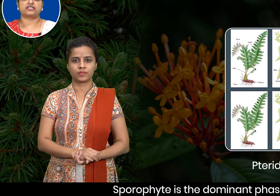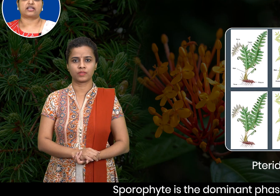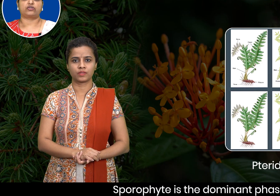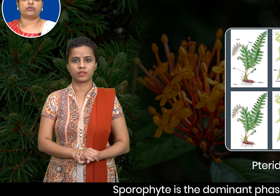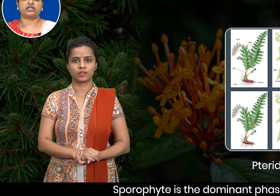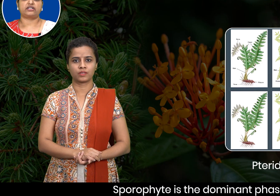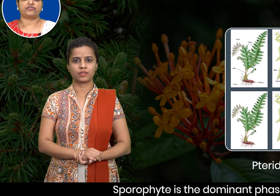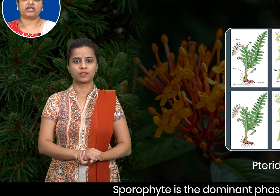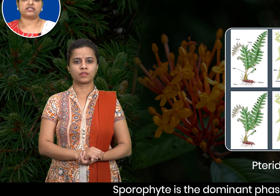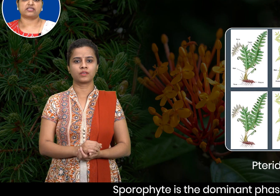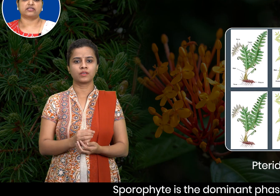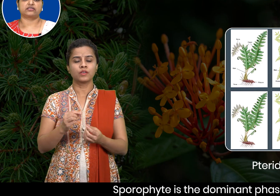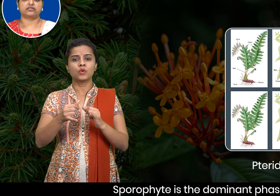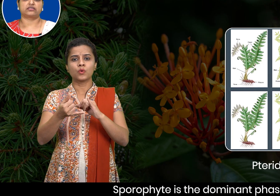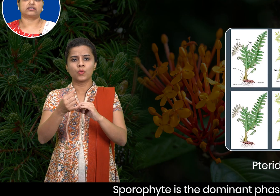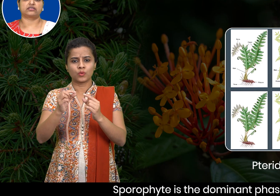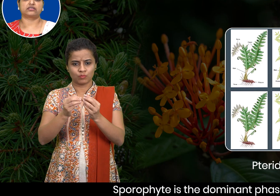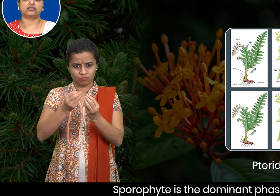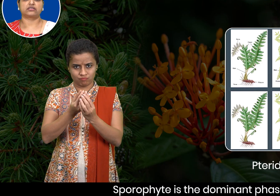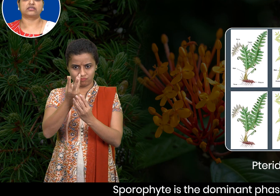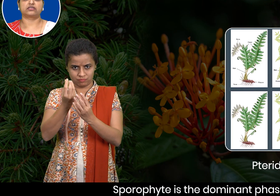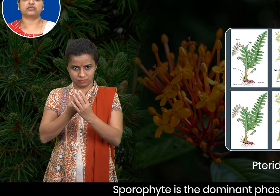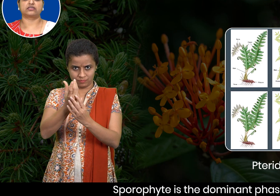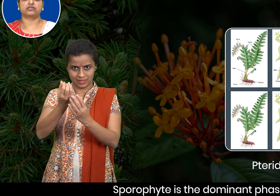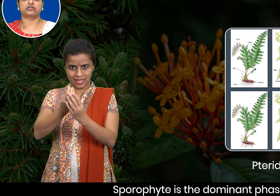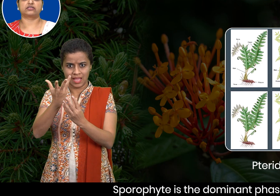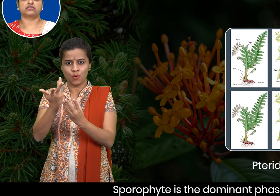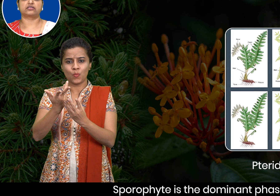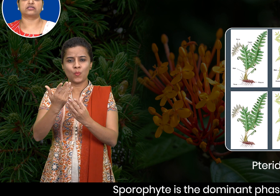Sporophyte is the dominant phase.